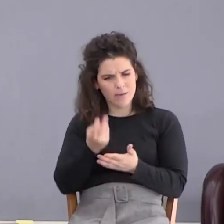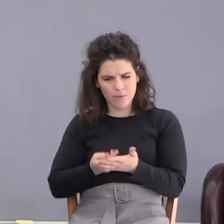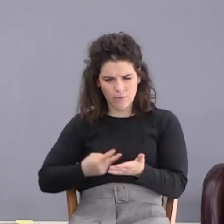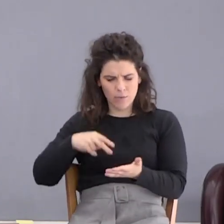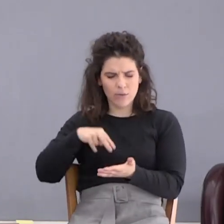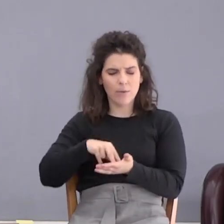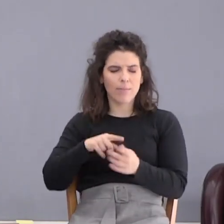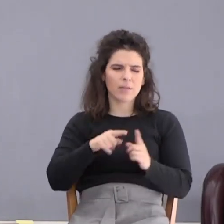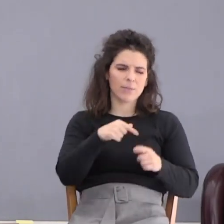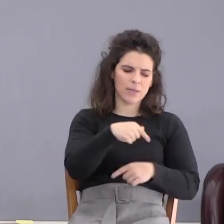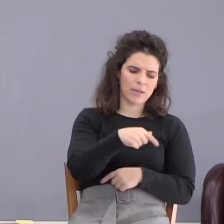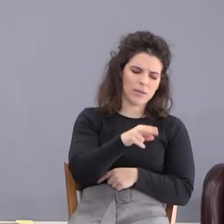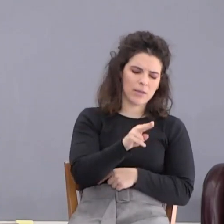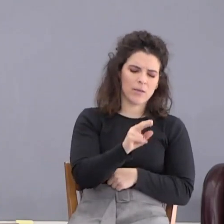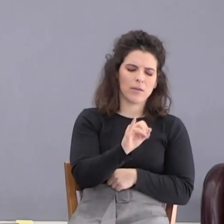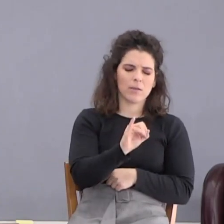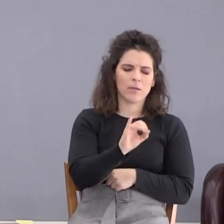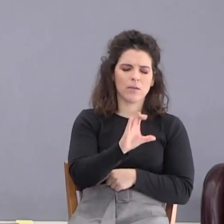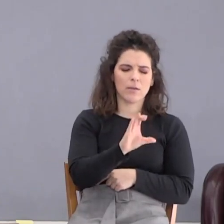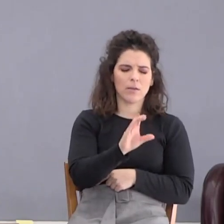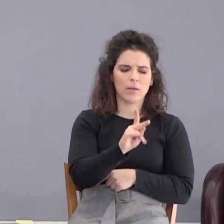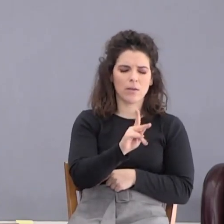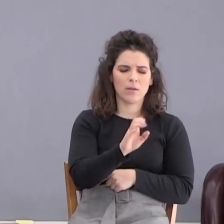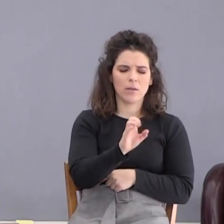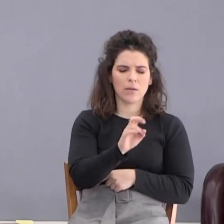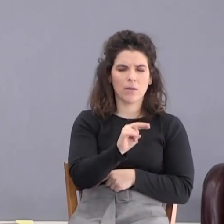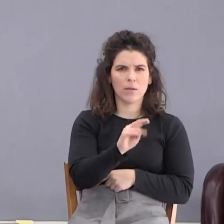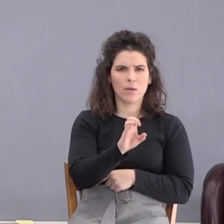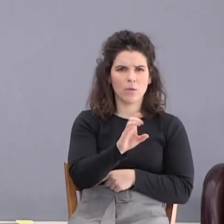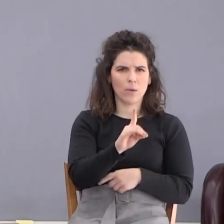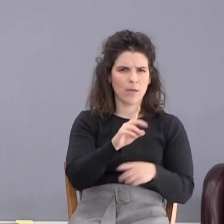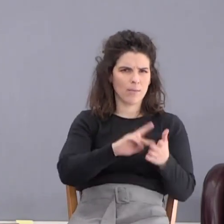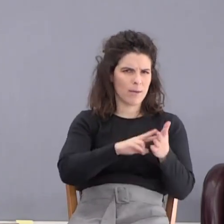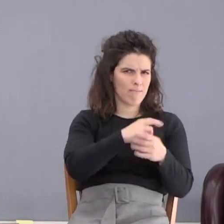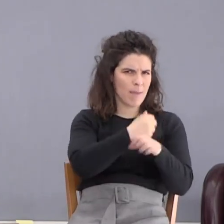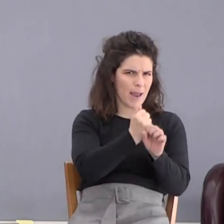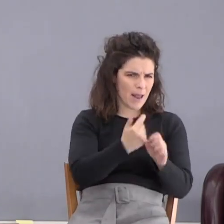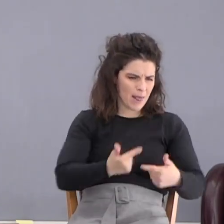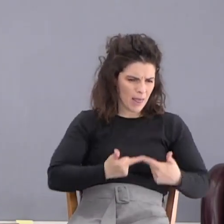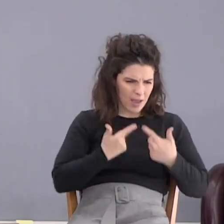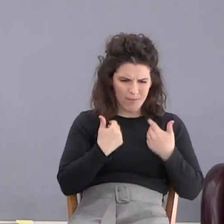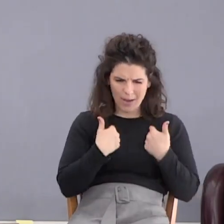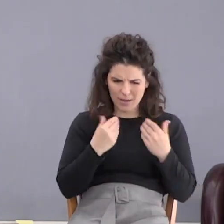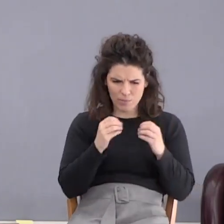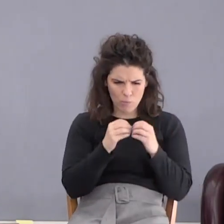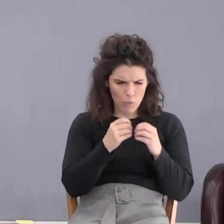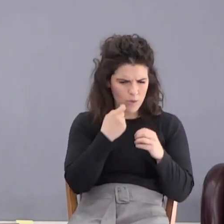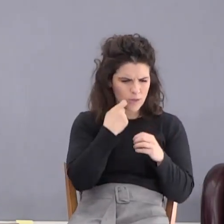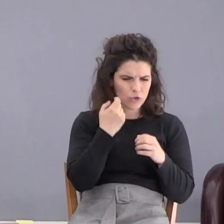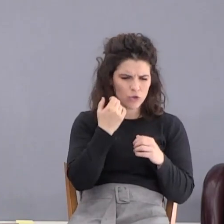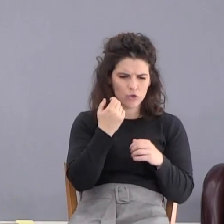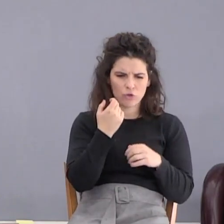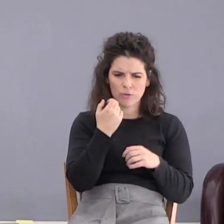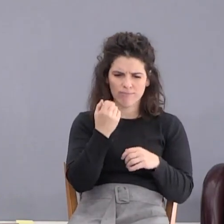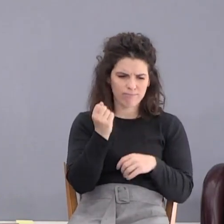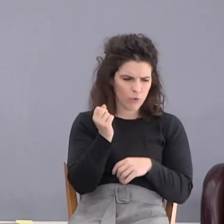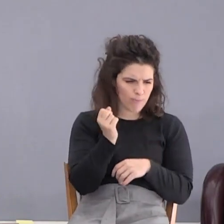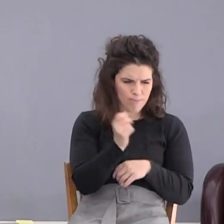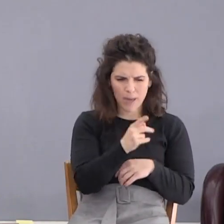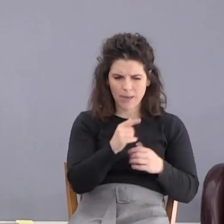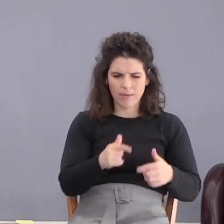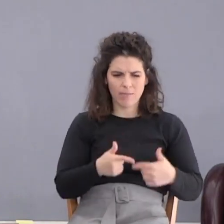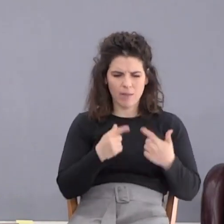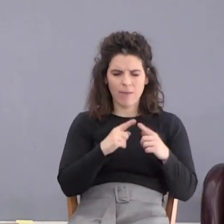to be quickened carries with it something more than just being brought back to life,